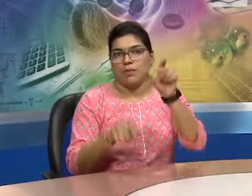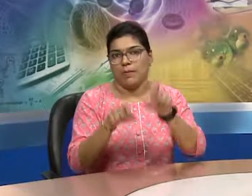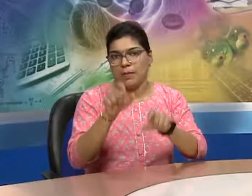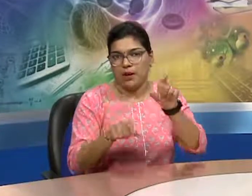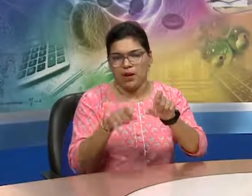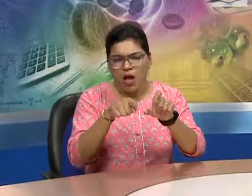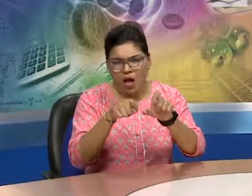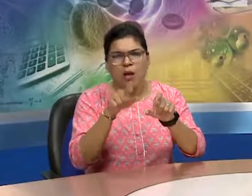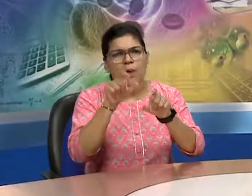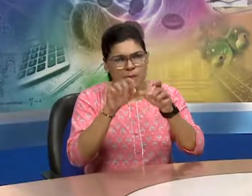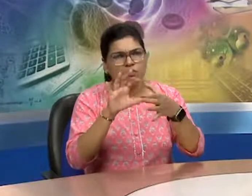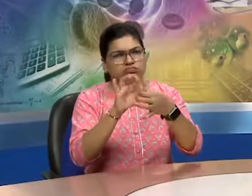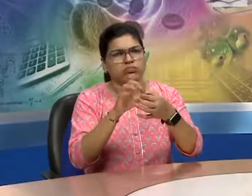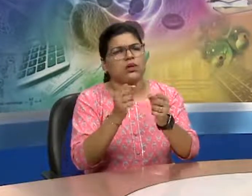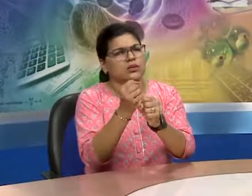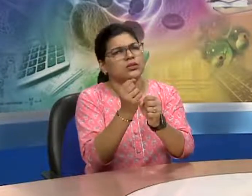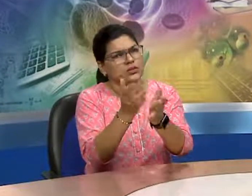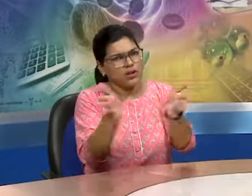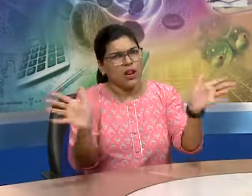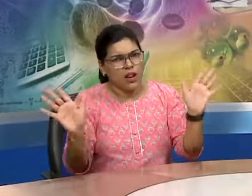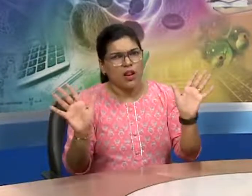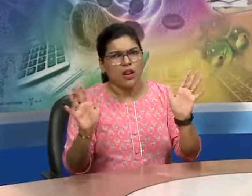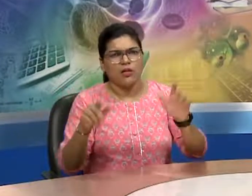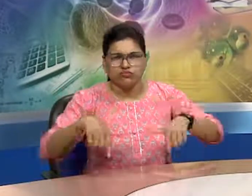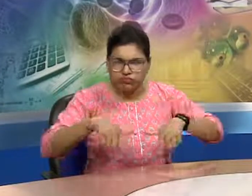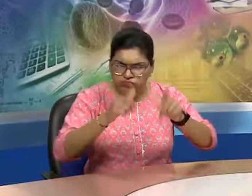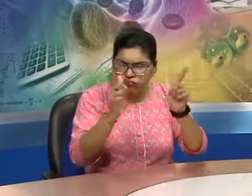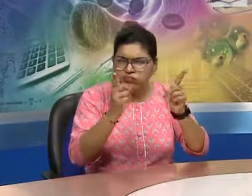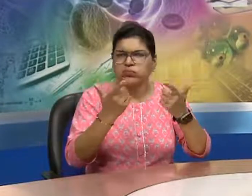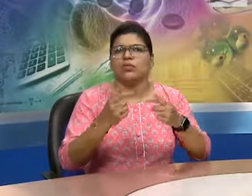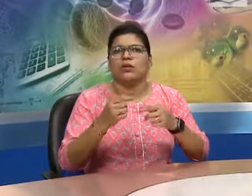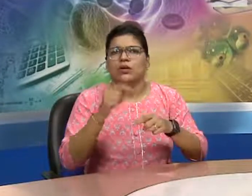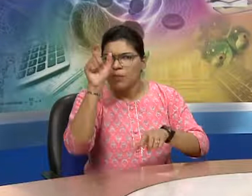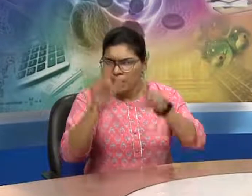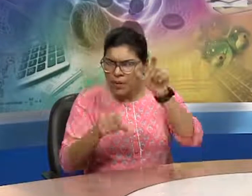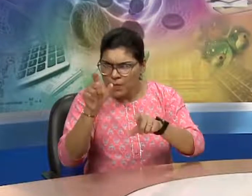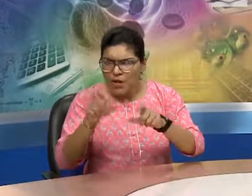the different levels. The first level is the